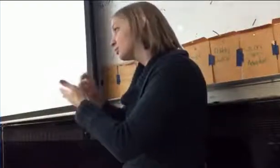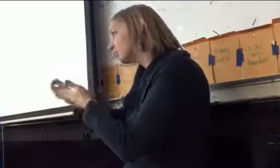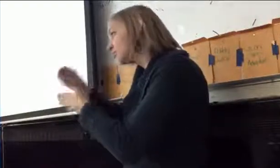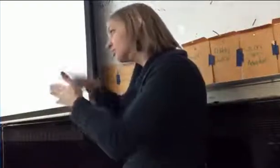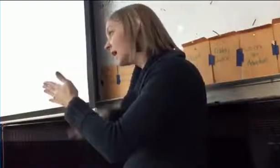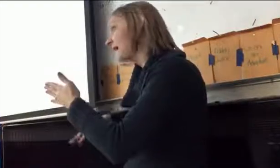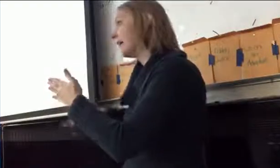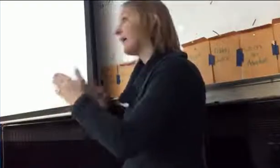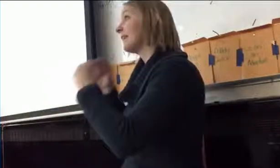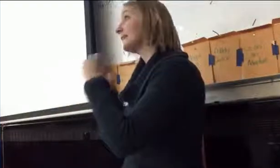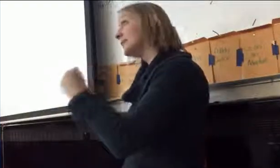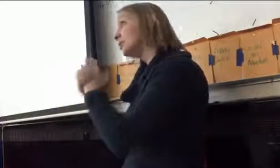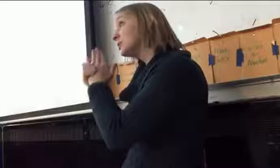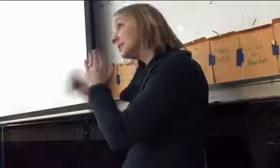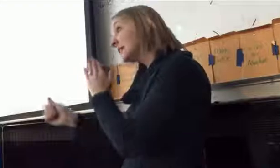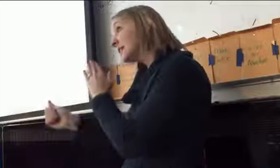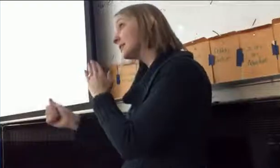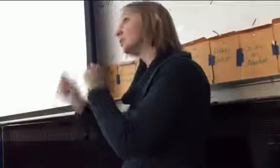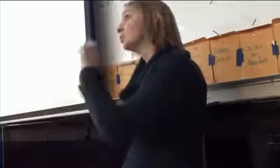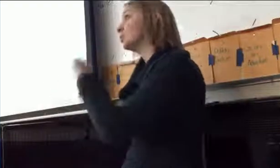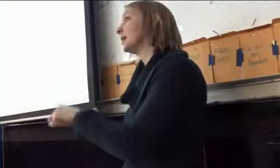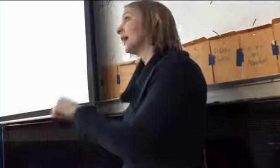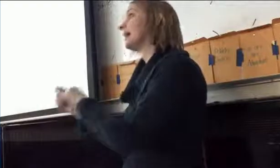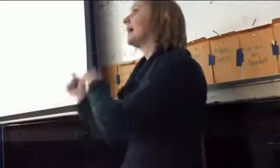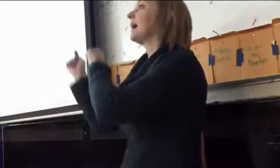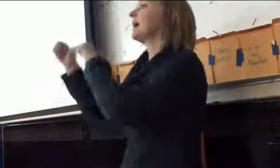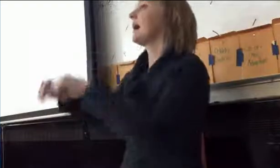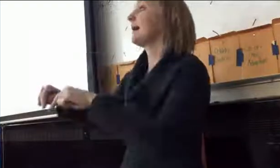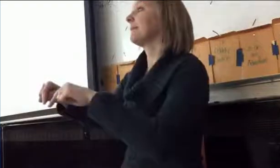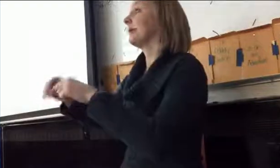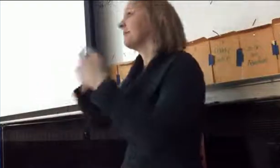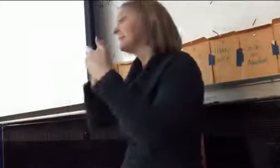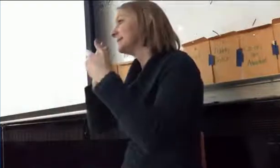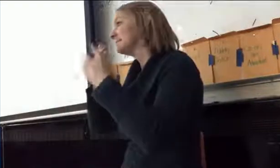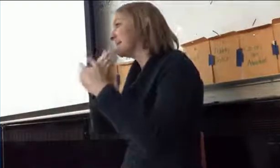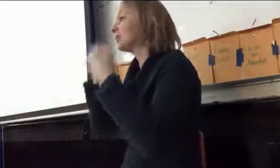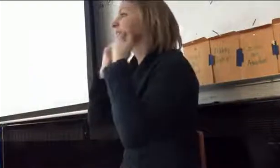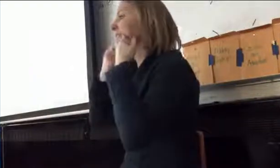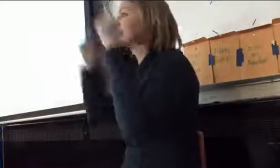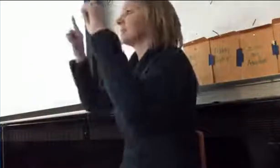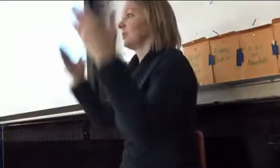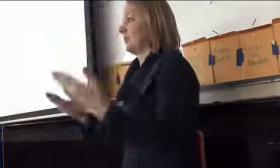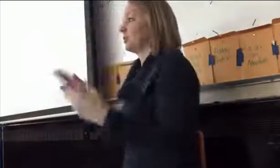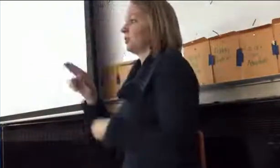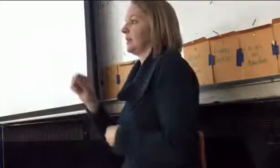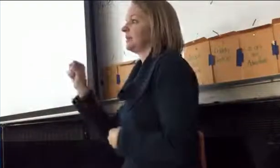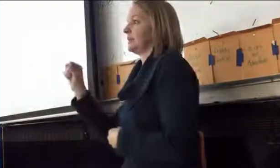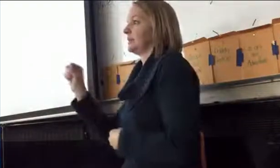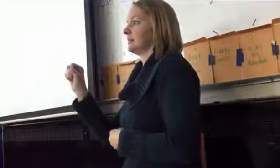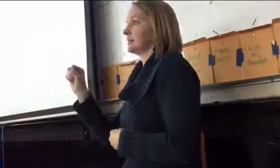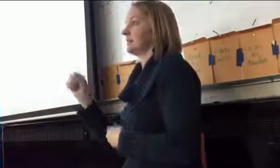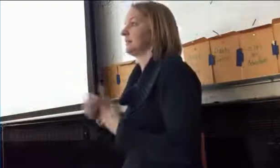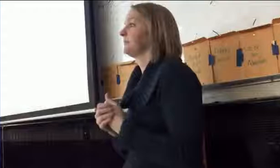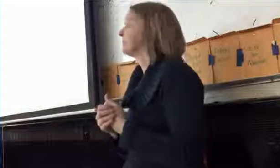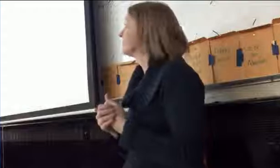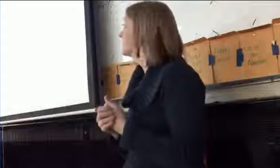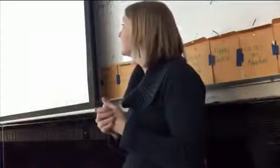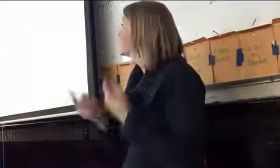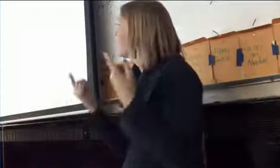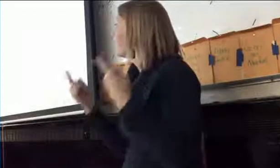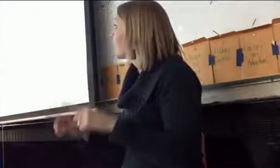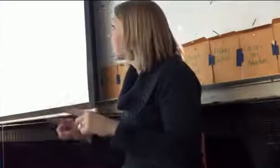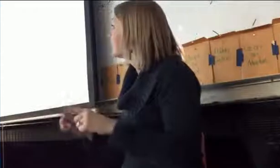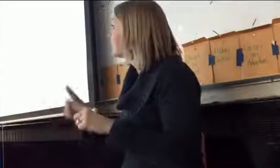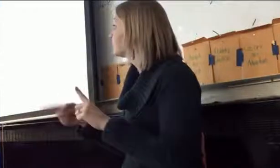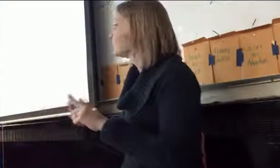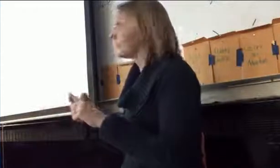teach you all the skills that you need to have to be able to become a better immigrant into the United States. And what happens is that as immigrants